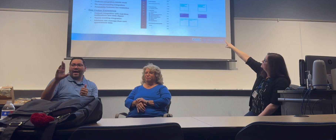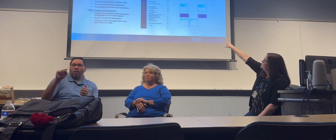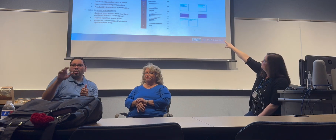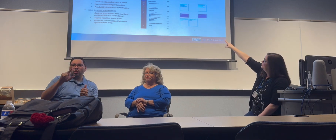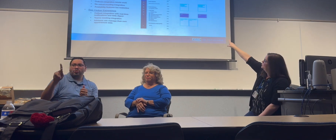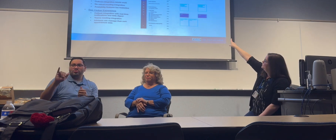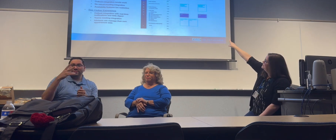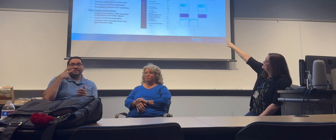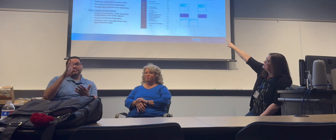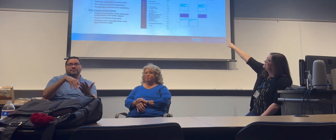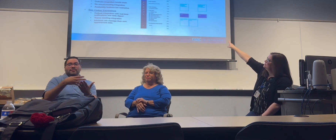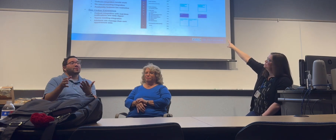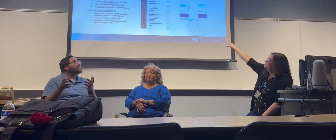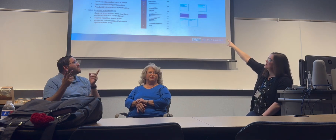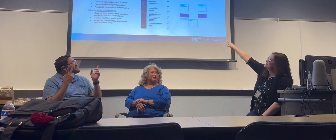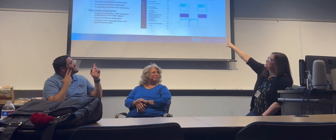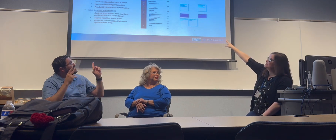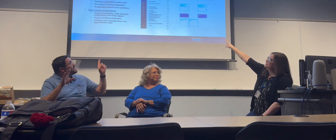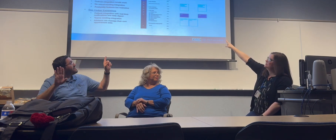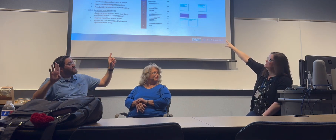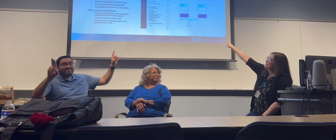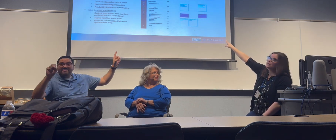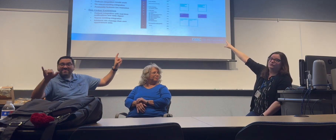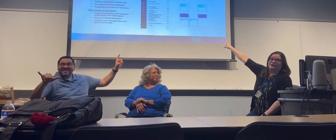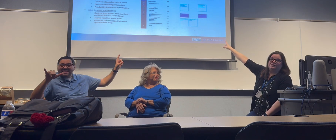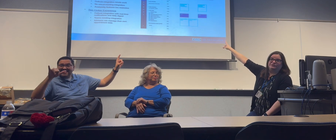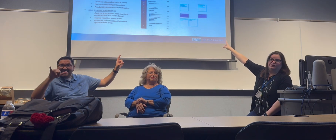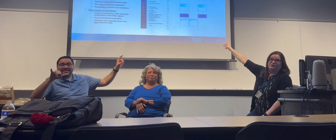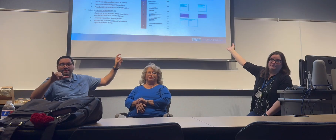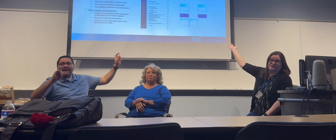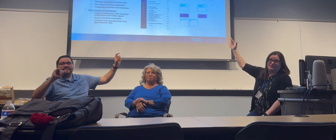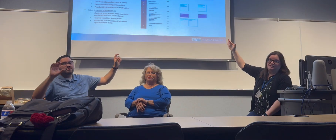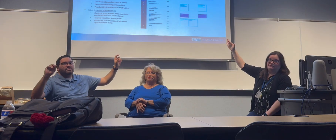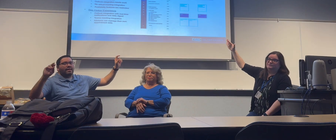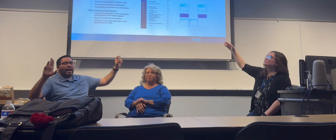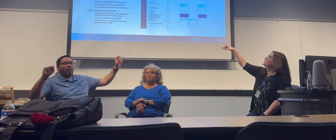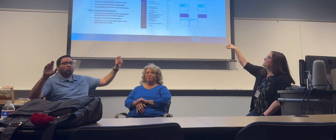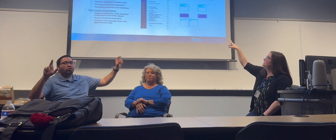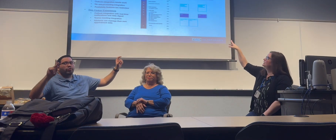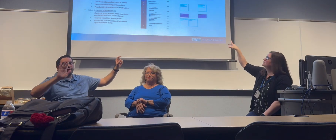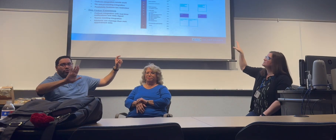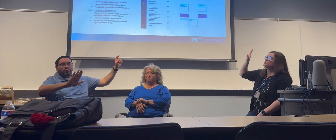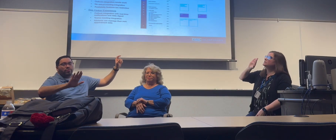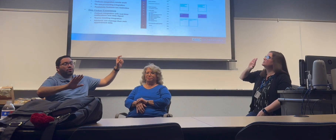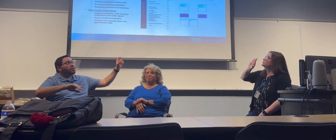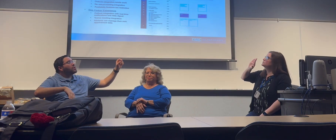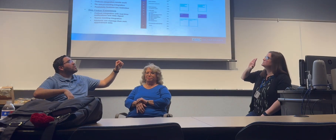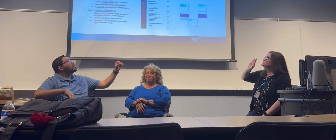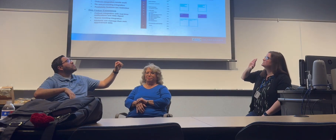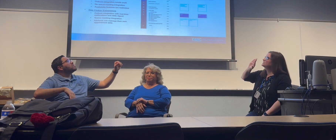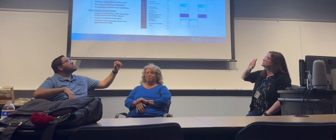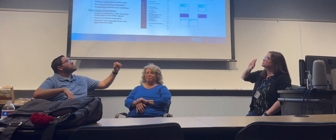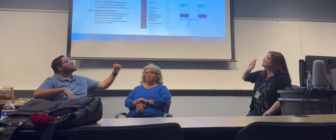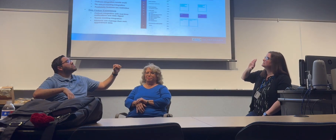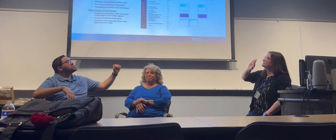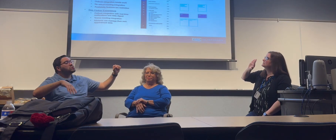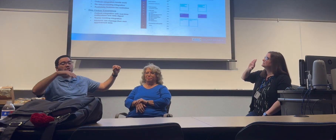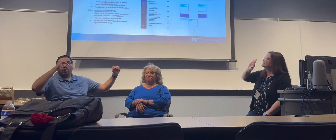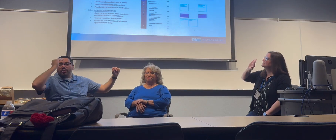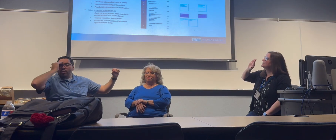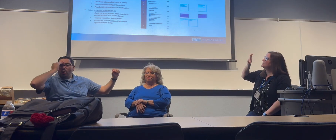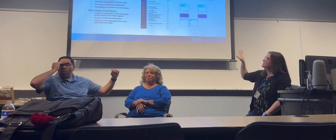you see the dark blue busy, that is on the Outlook calendar coming in. And so it knows a